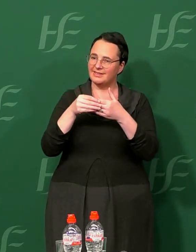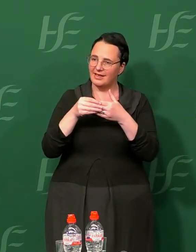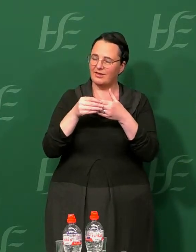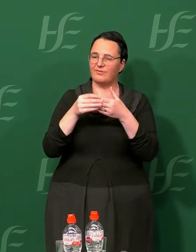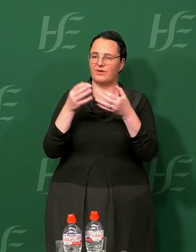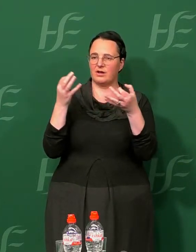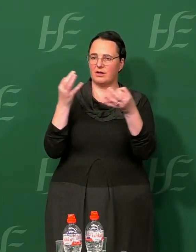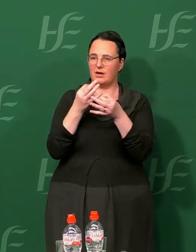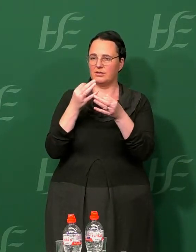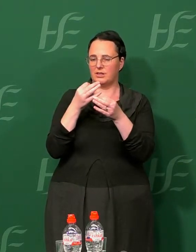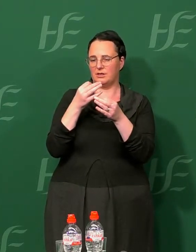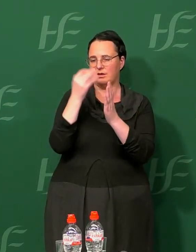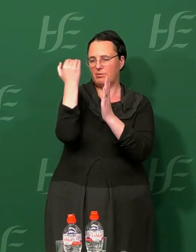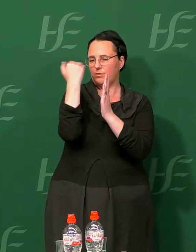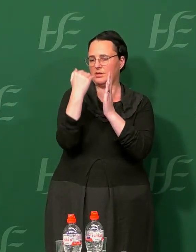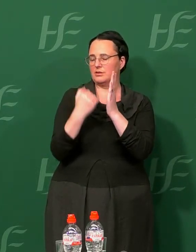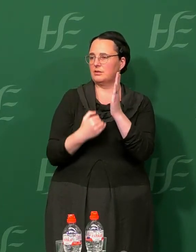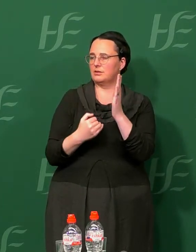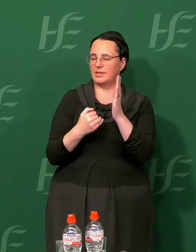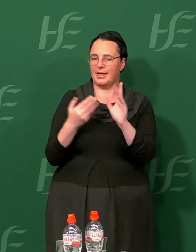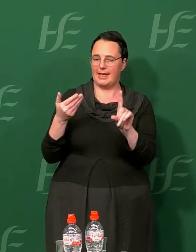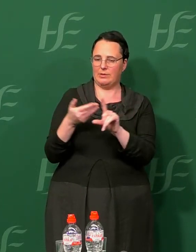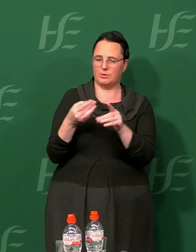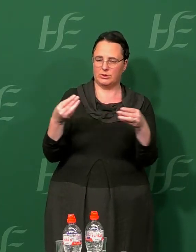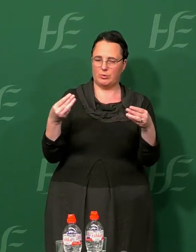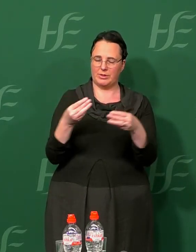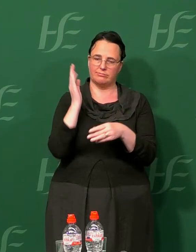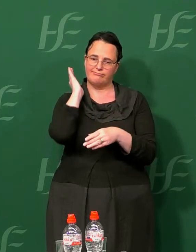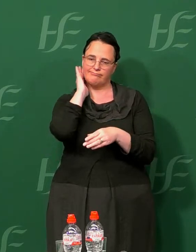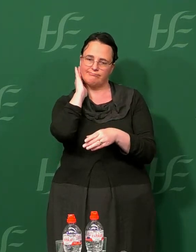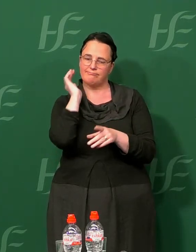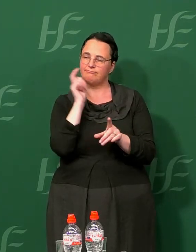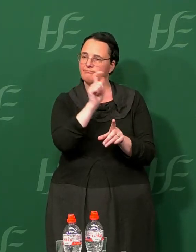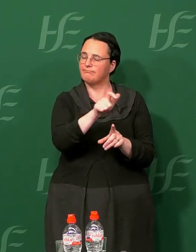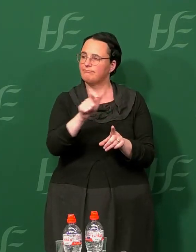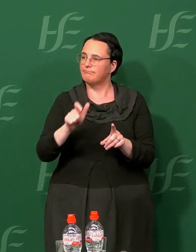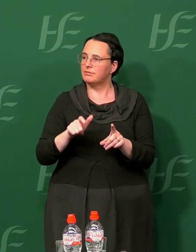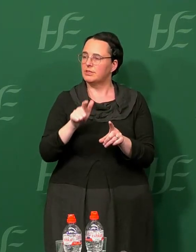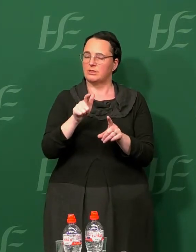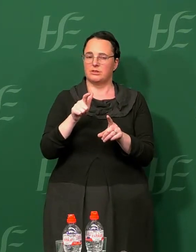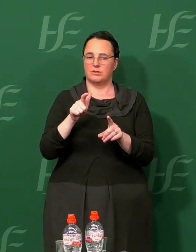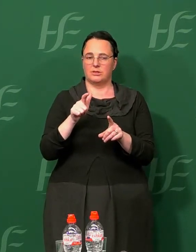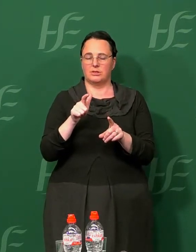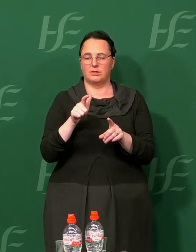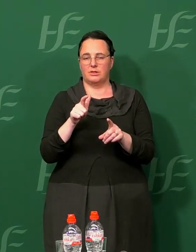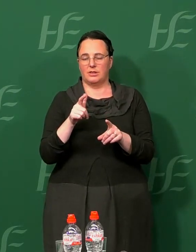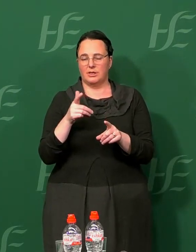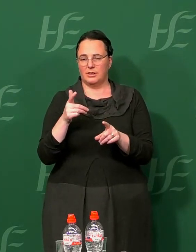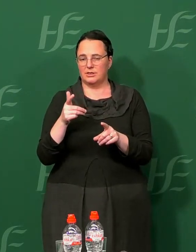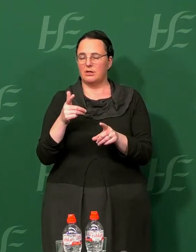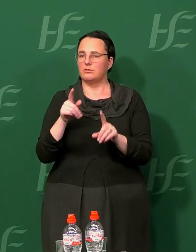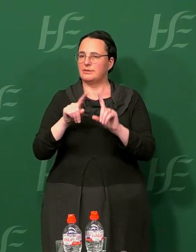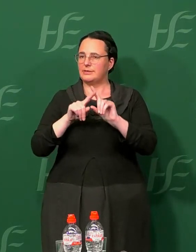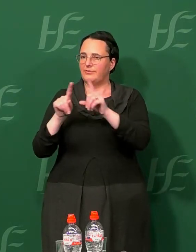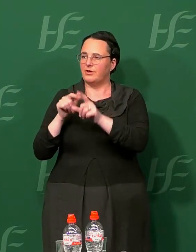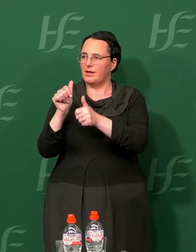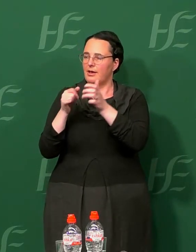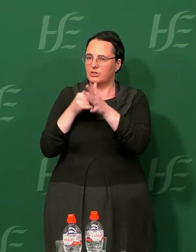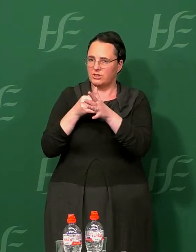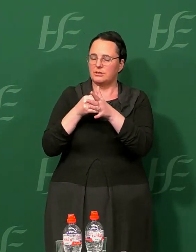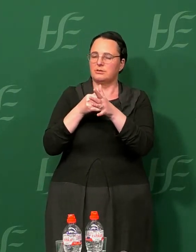to protect residents in relation to such events. So we've taken on board a range of